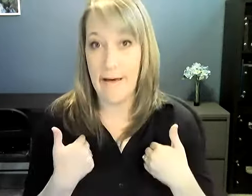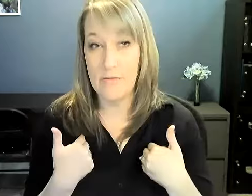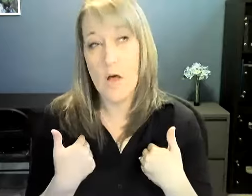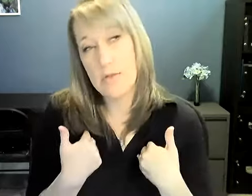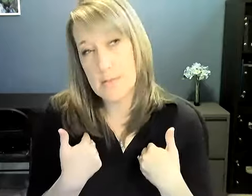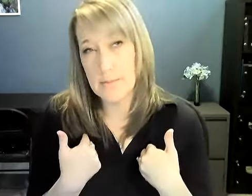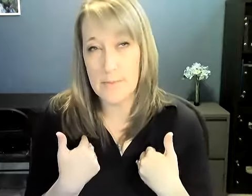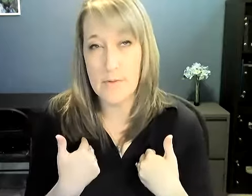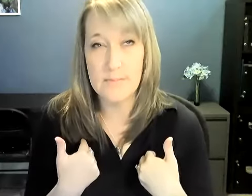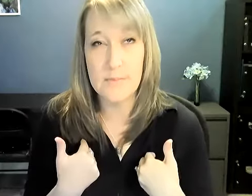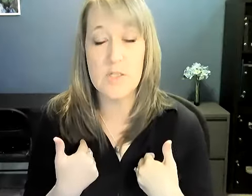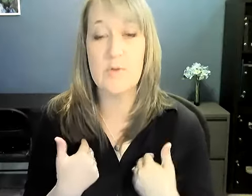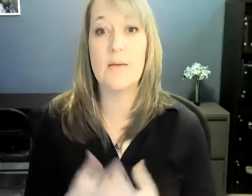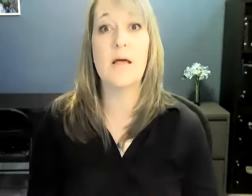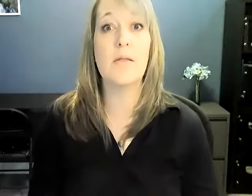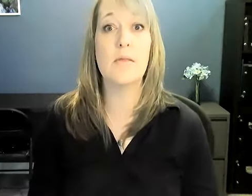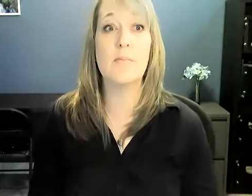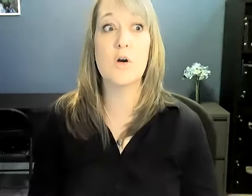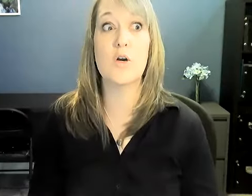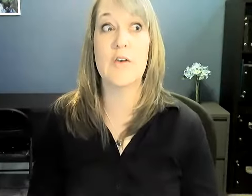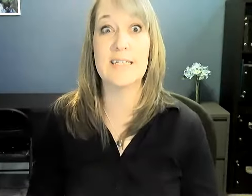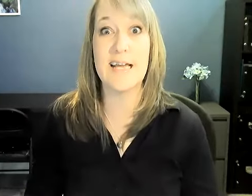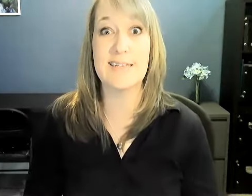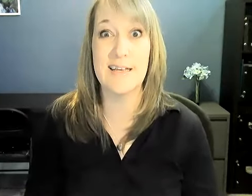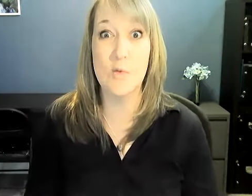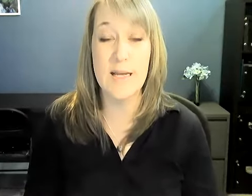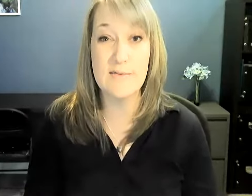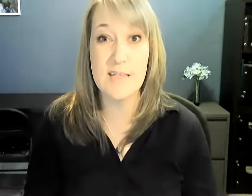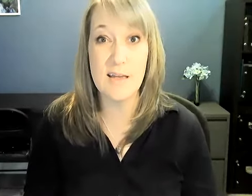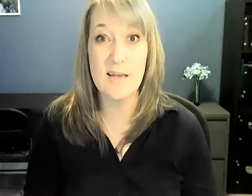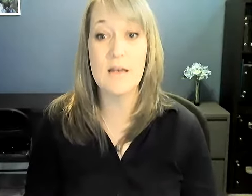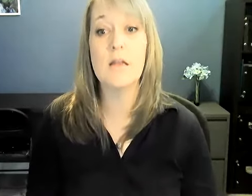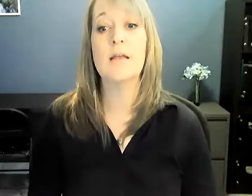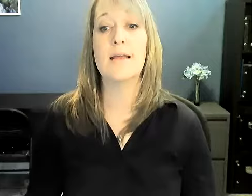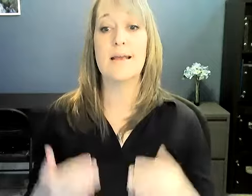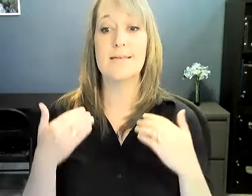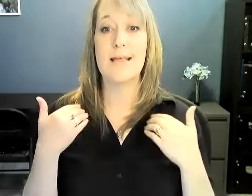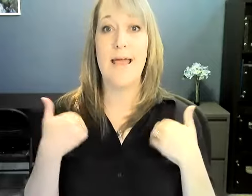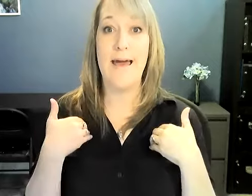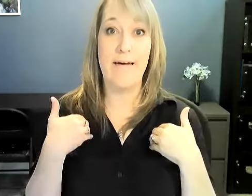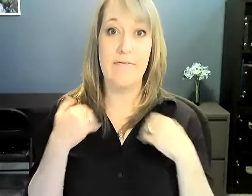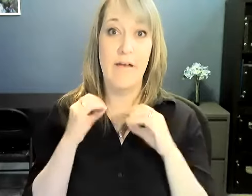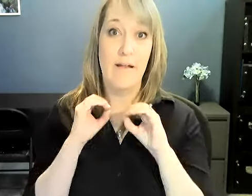have, although some people do that. But the more correct ASL way of saying it is have